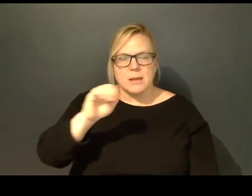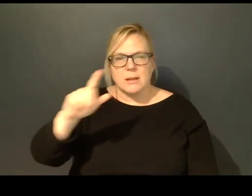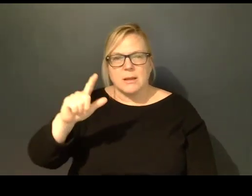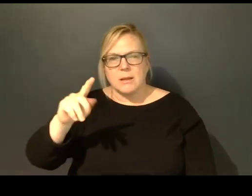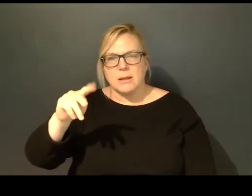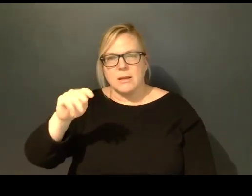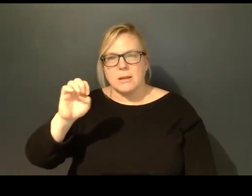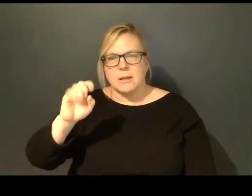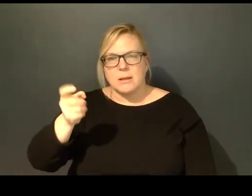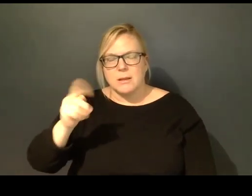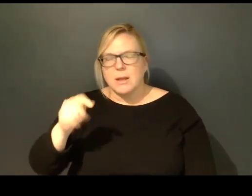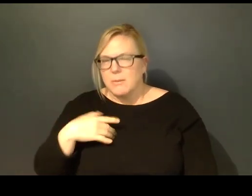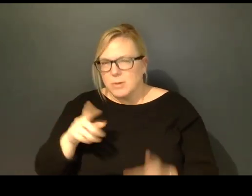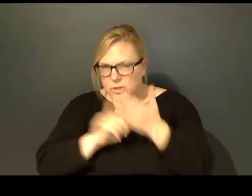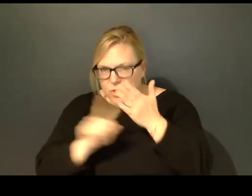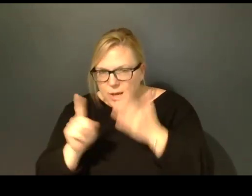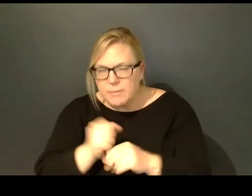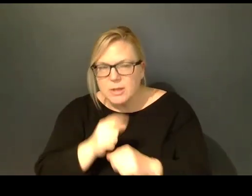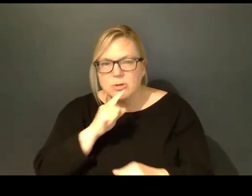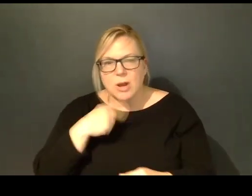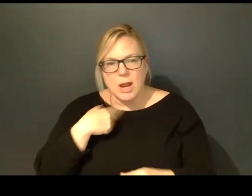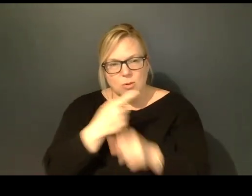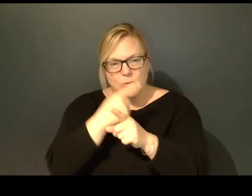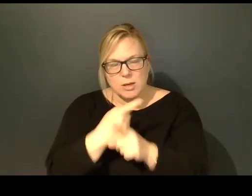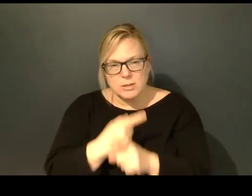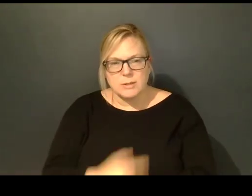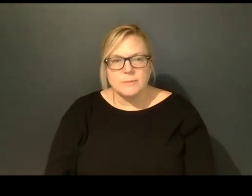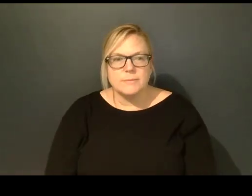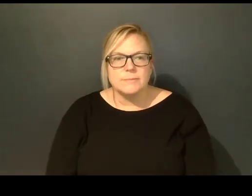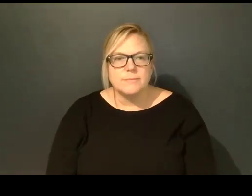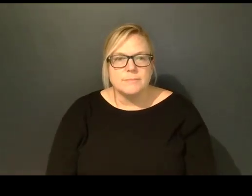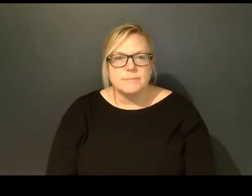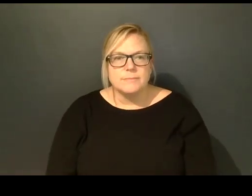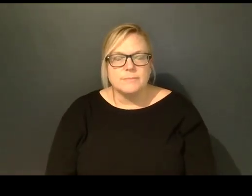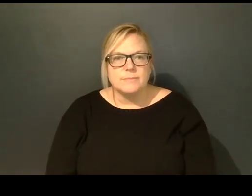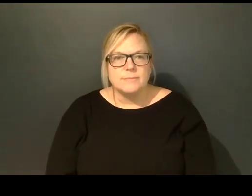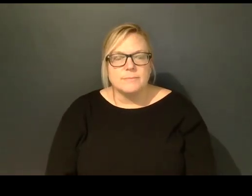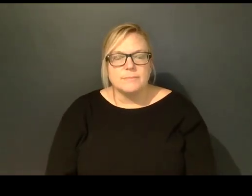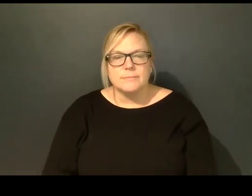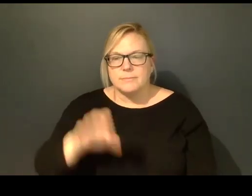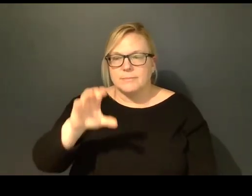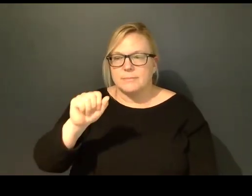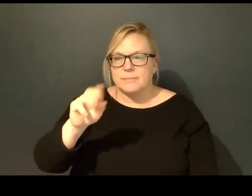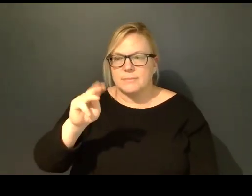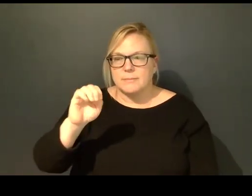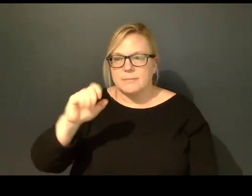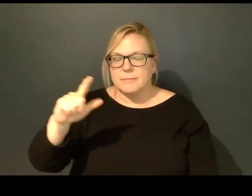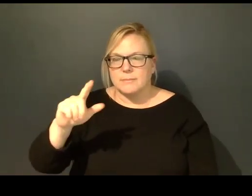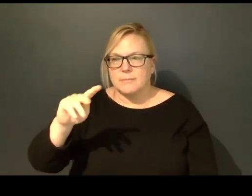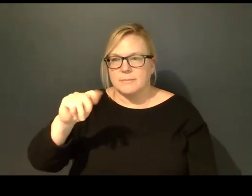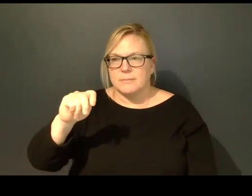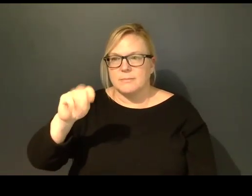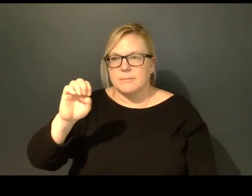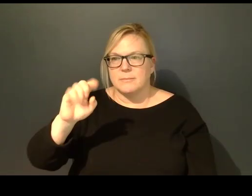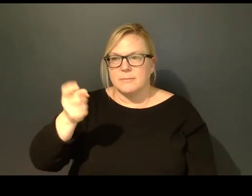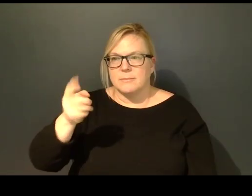Let me look this up and make sure I get it right. Actually, you know what? No, let's just assume I know what I'm talking about today. So camel text is if you're doing, and please someone in the